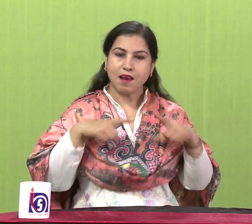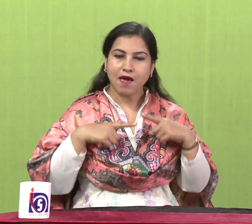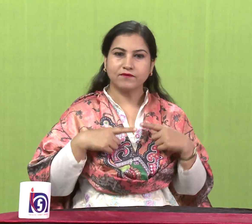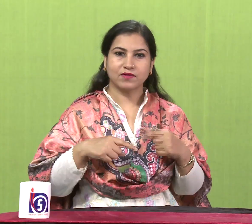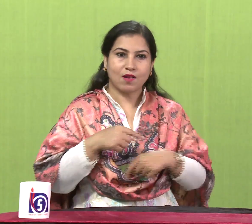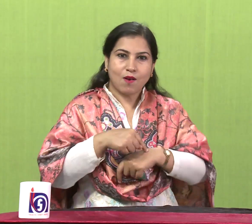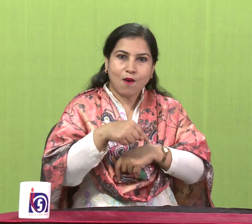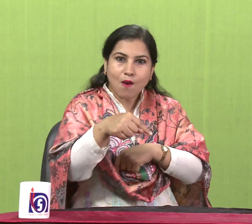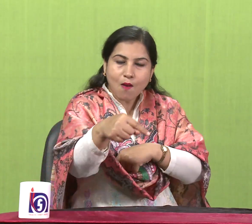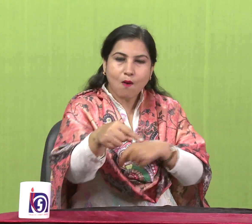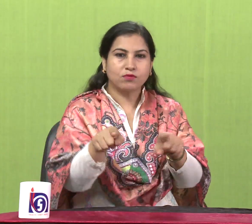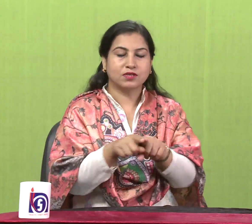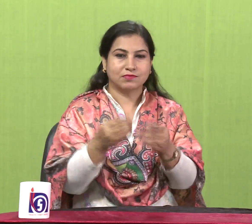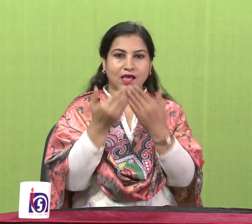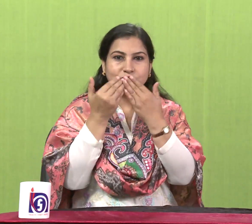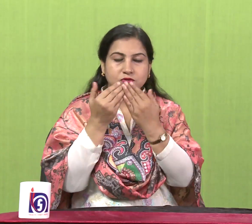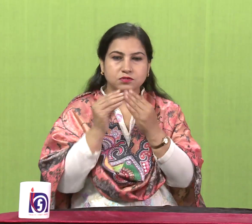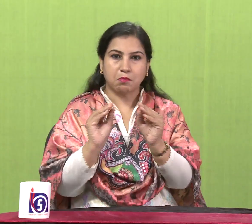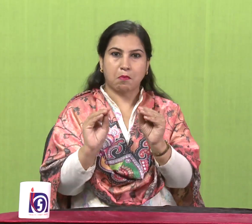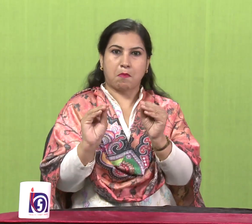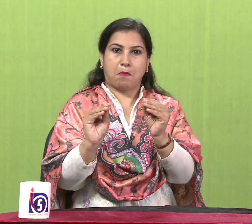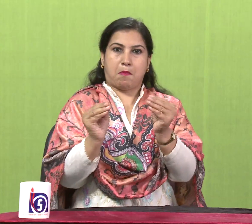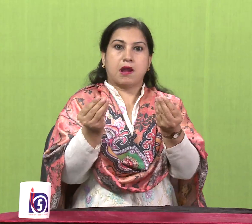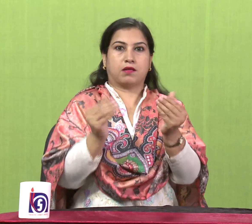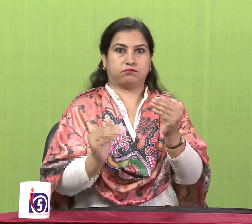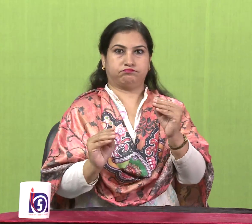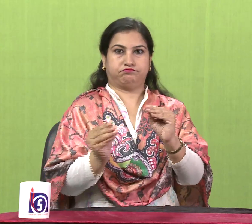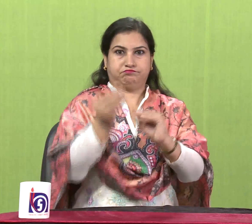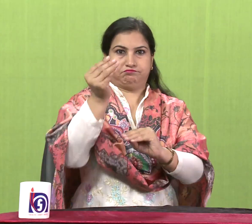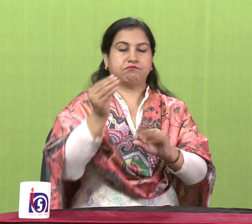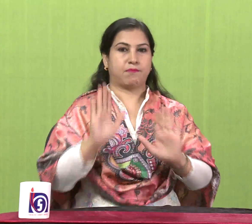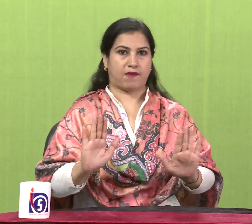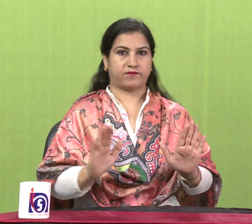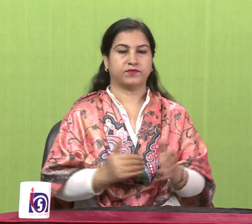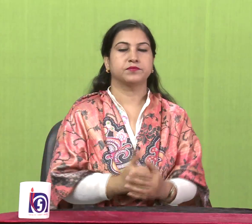and literacy rates have also increased.